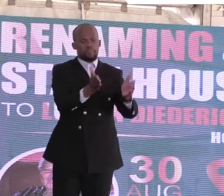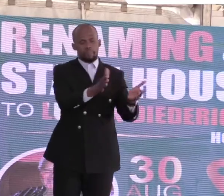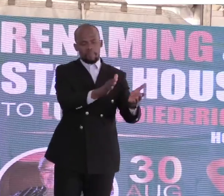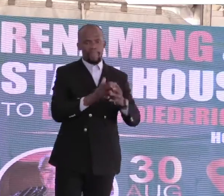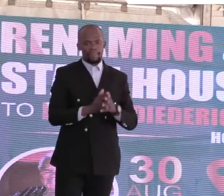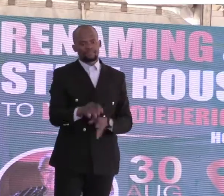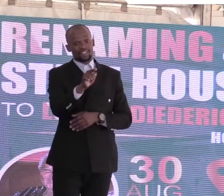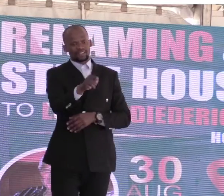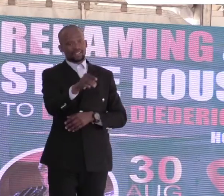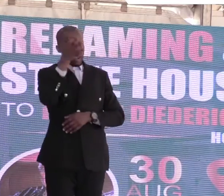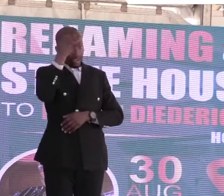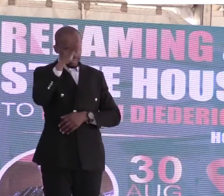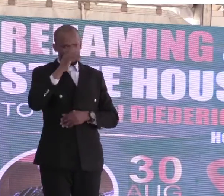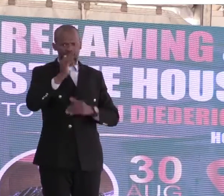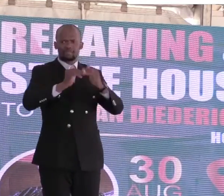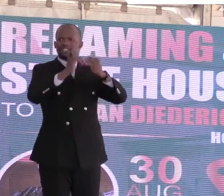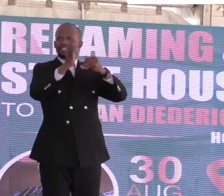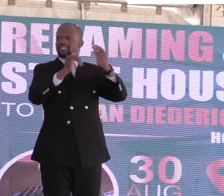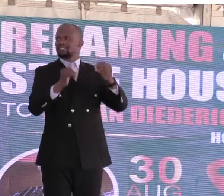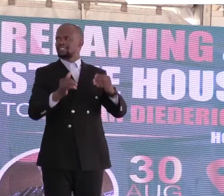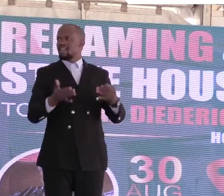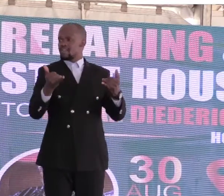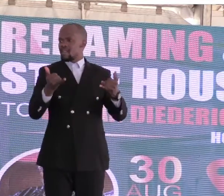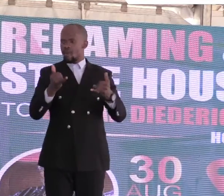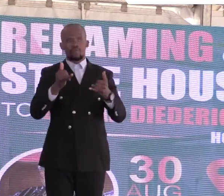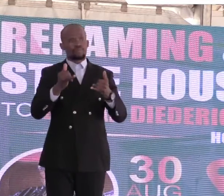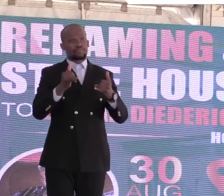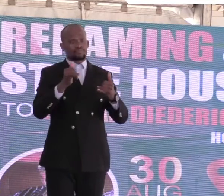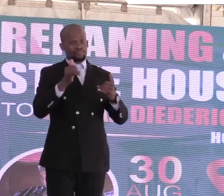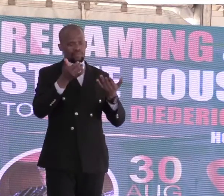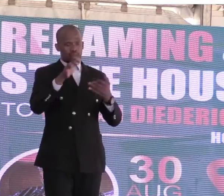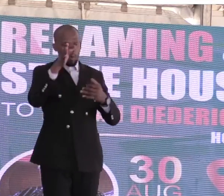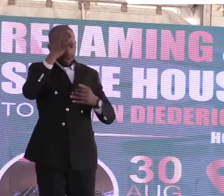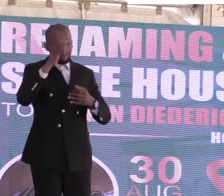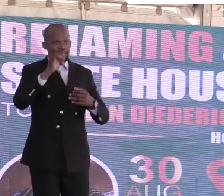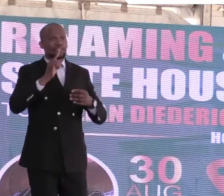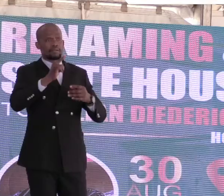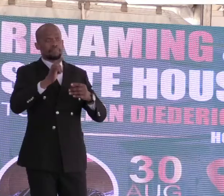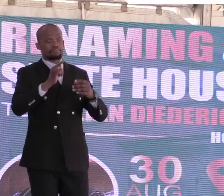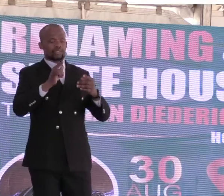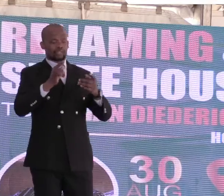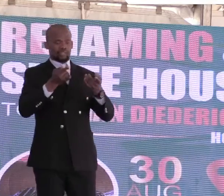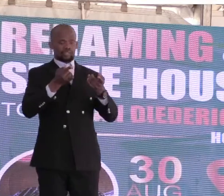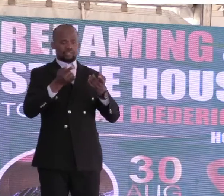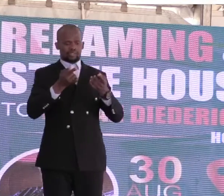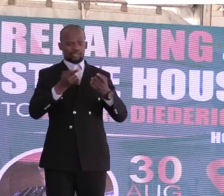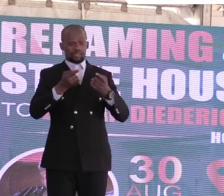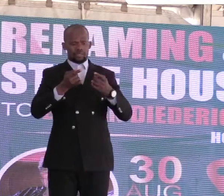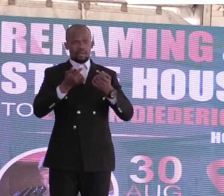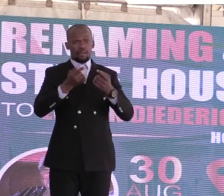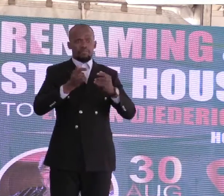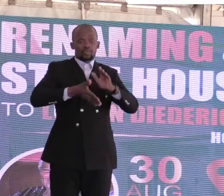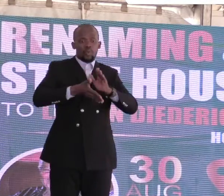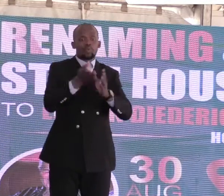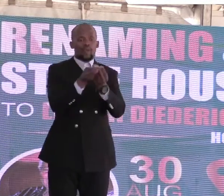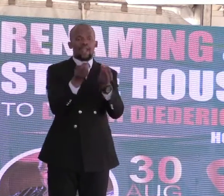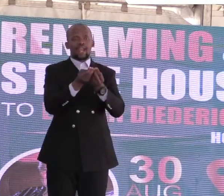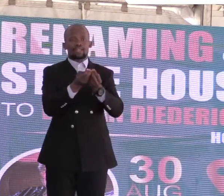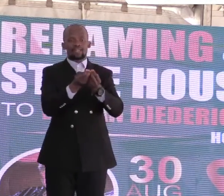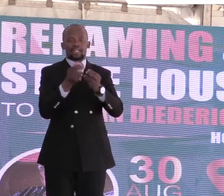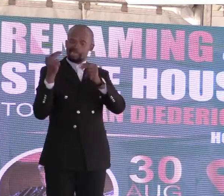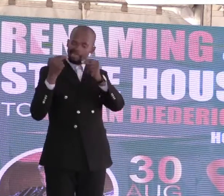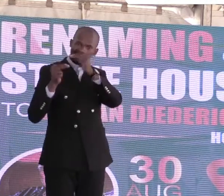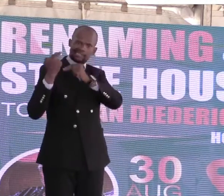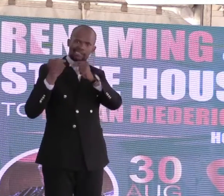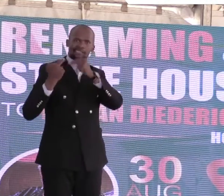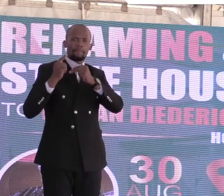These are government buildings, so government must actually really resonate with history and the kind of the liberation